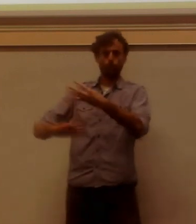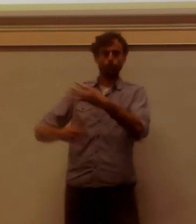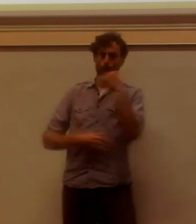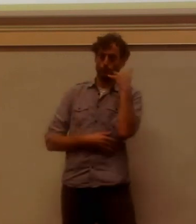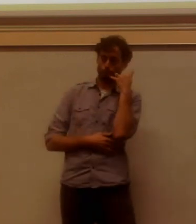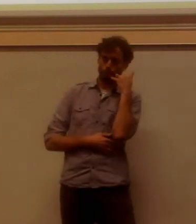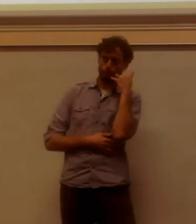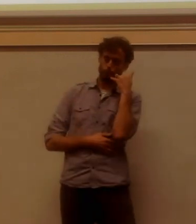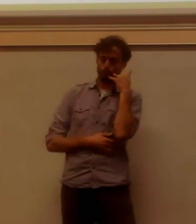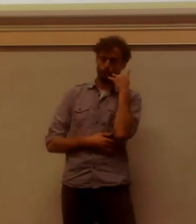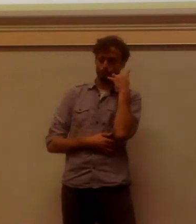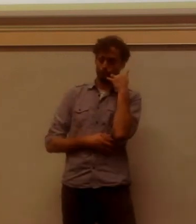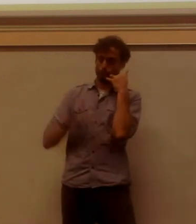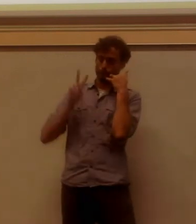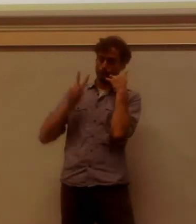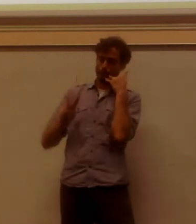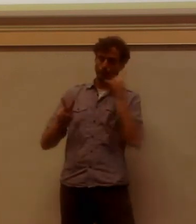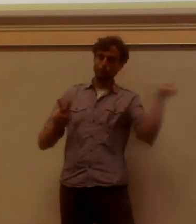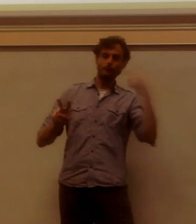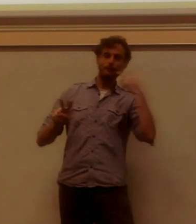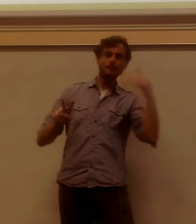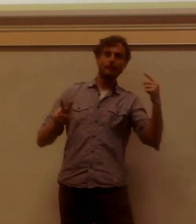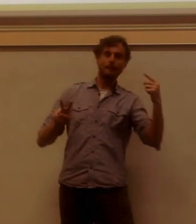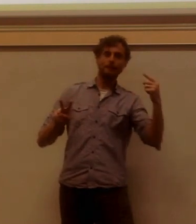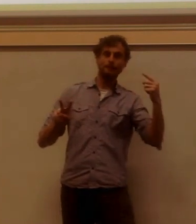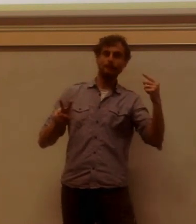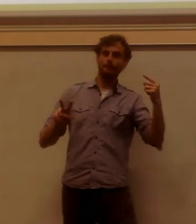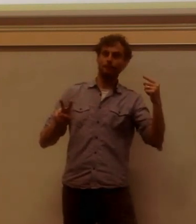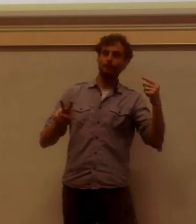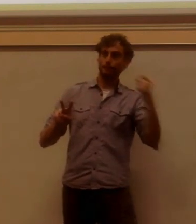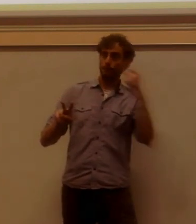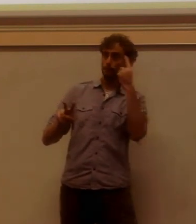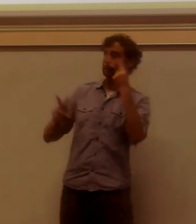the relay operator in the middle would relay into